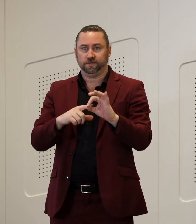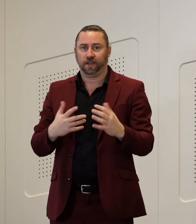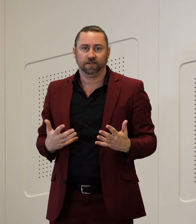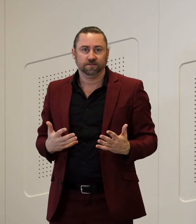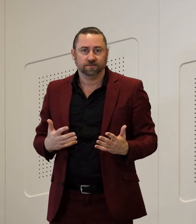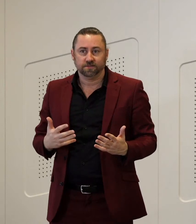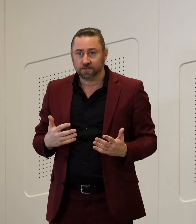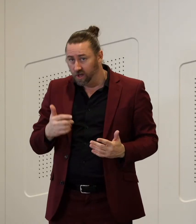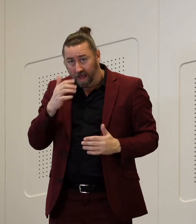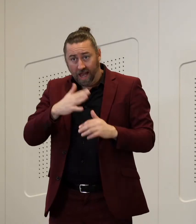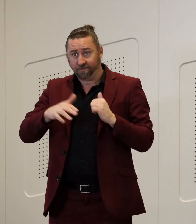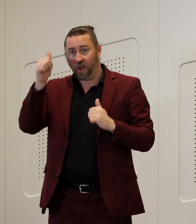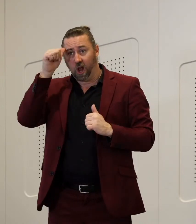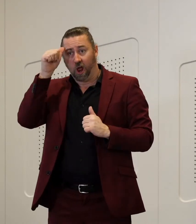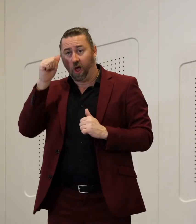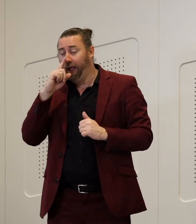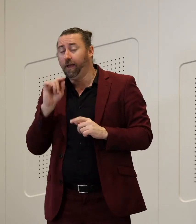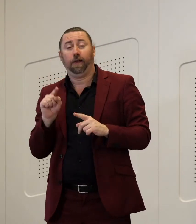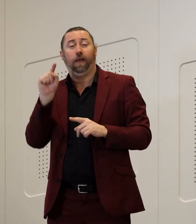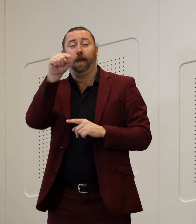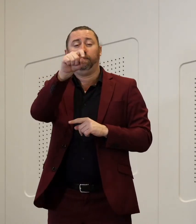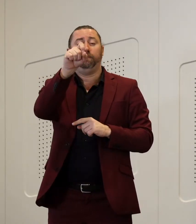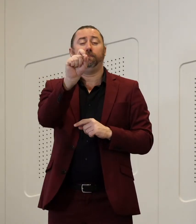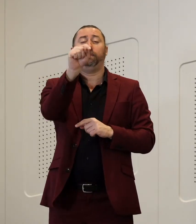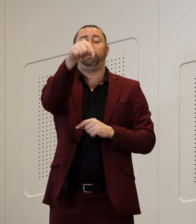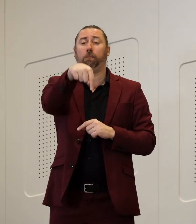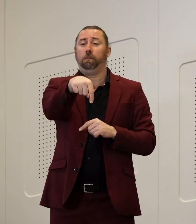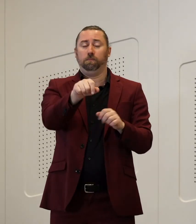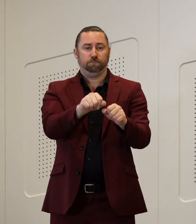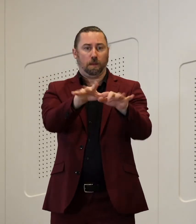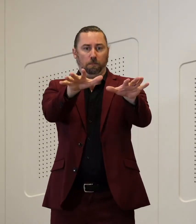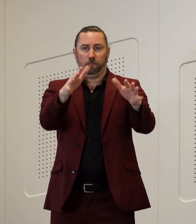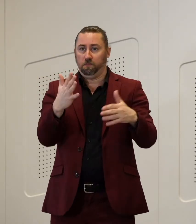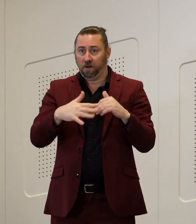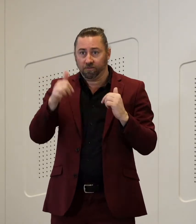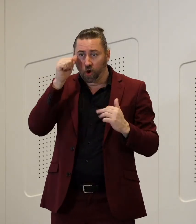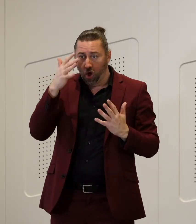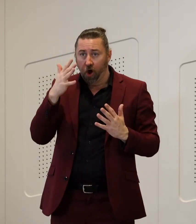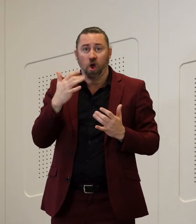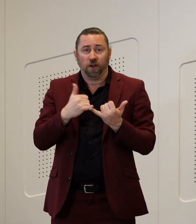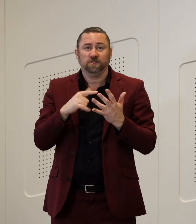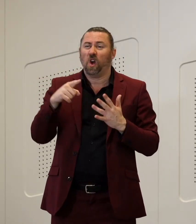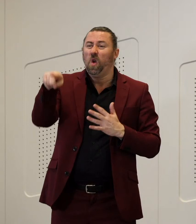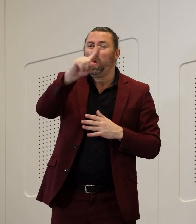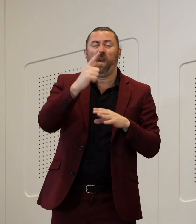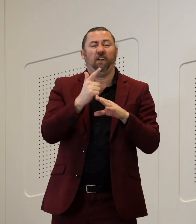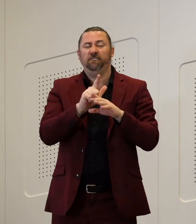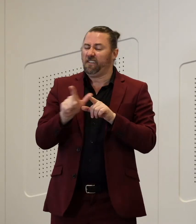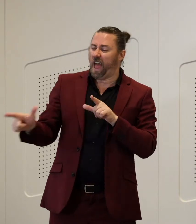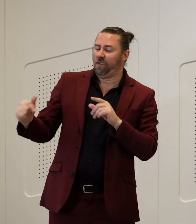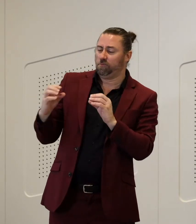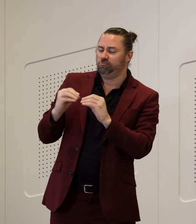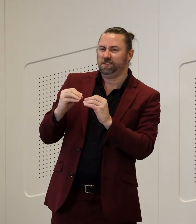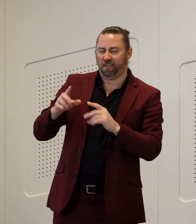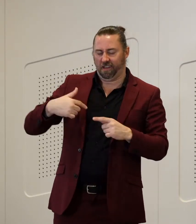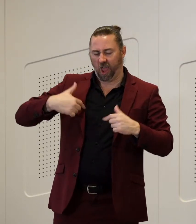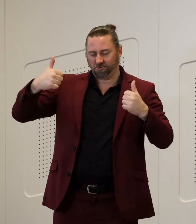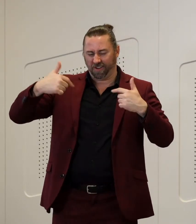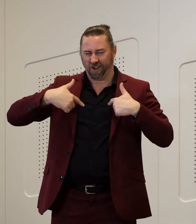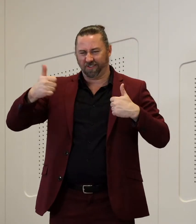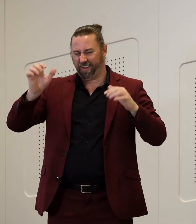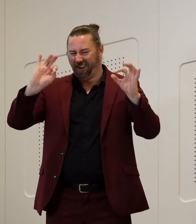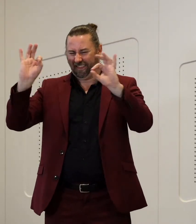virus going into our regions. So we need everyone to be vigilant across Queensland. Although we have